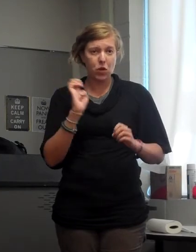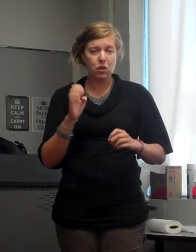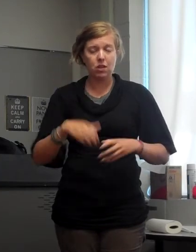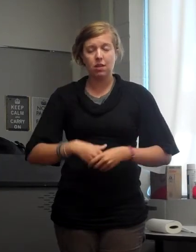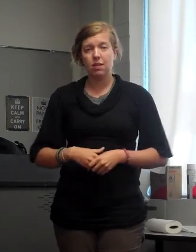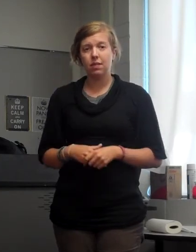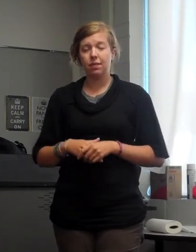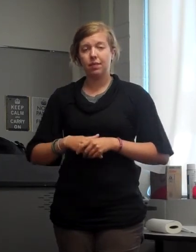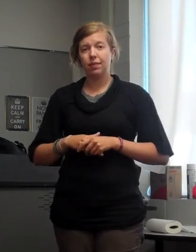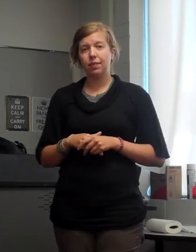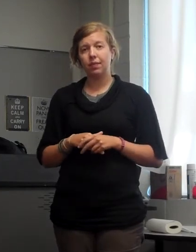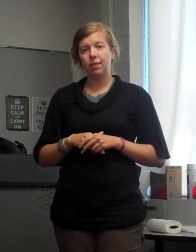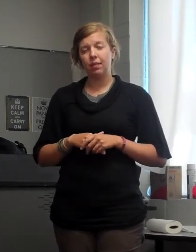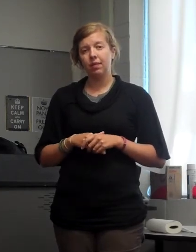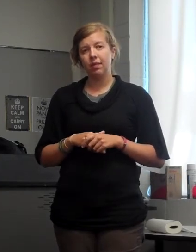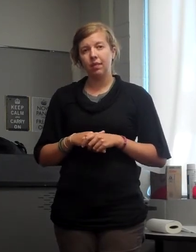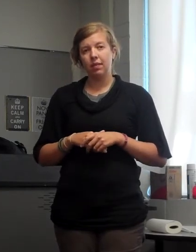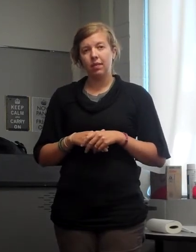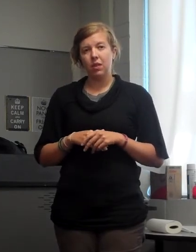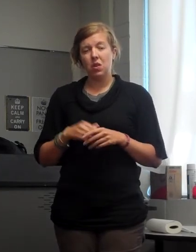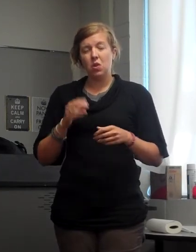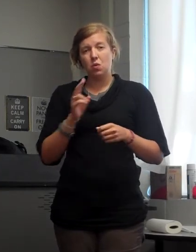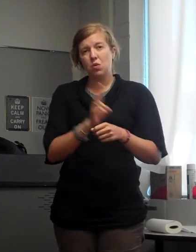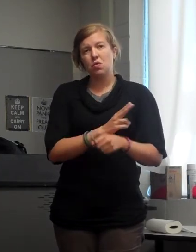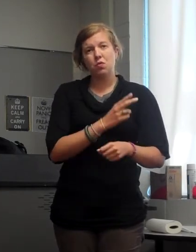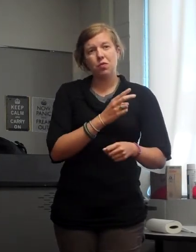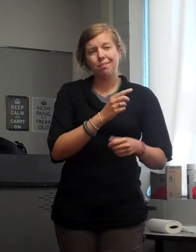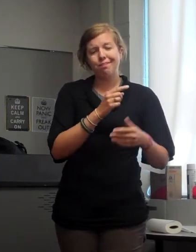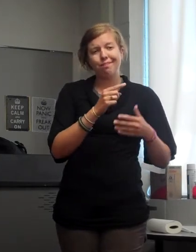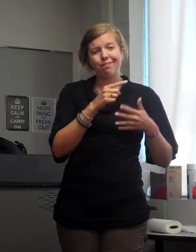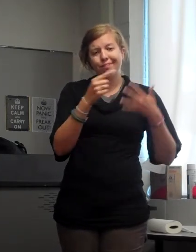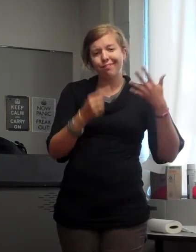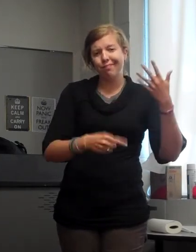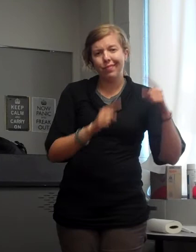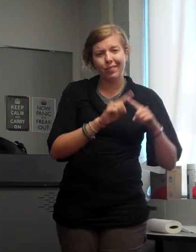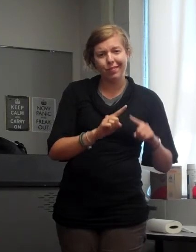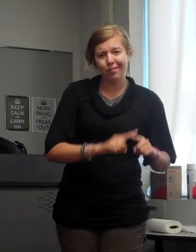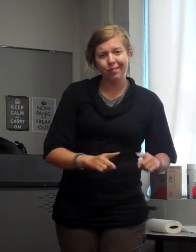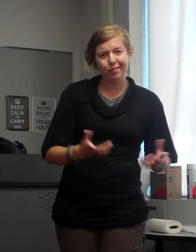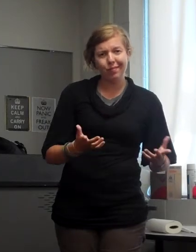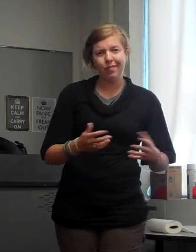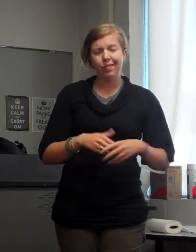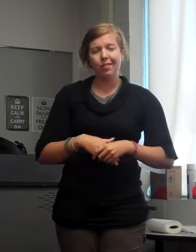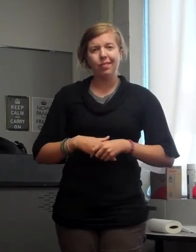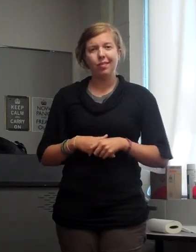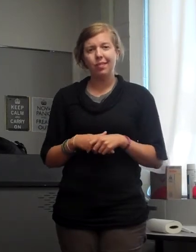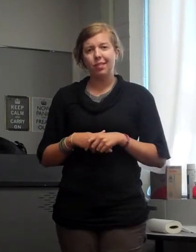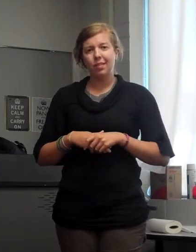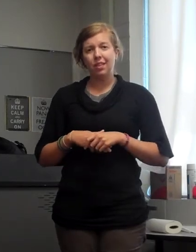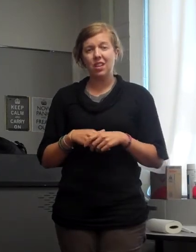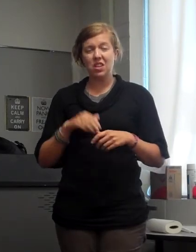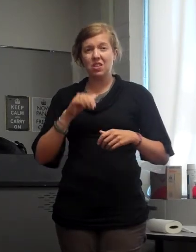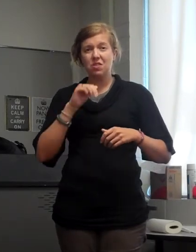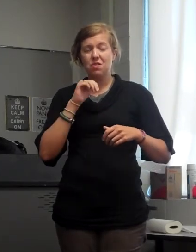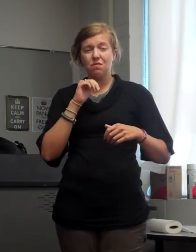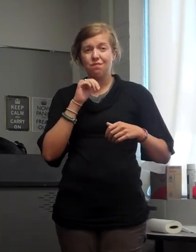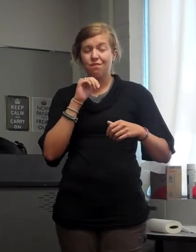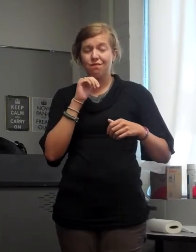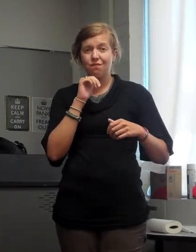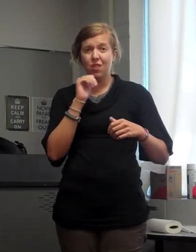You know, we've had to use it I don't know how many times for different things. That's the first thing. You don't even start your snowball until you get that $1,000 in the bank. Can you